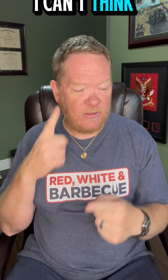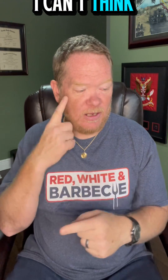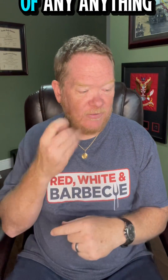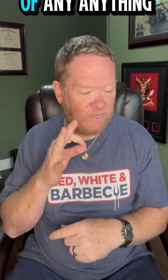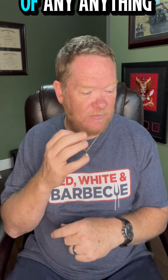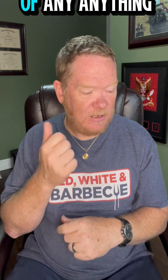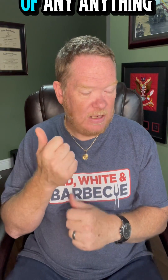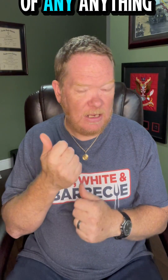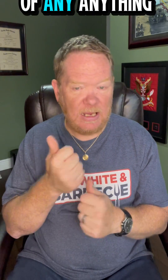of